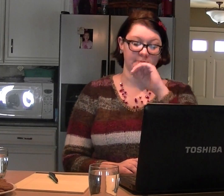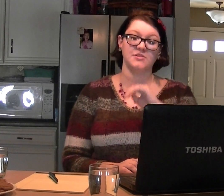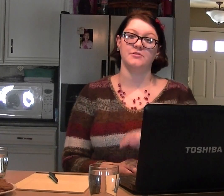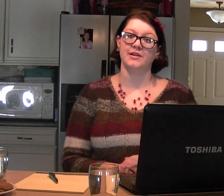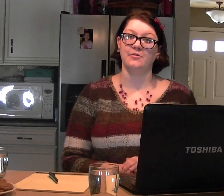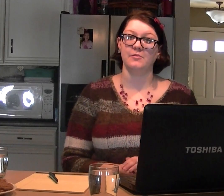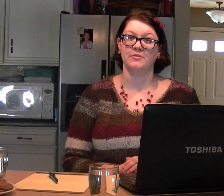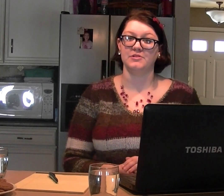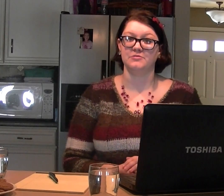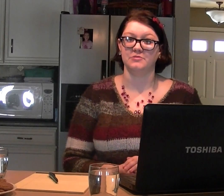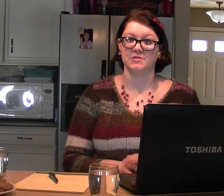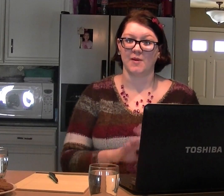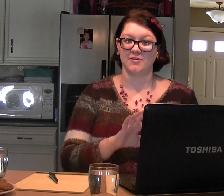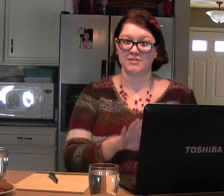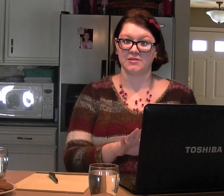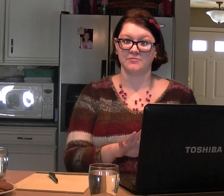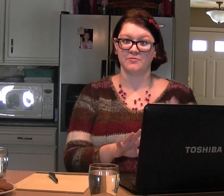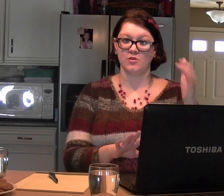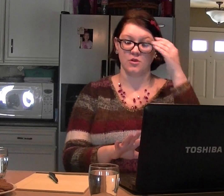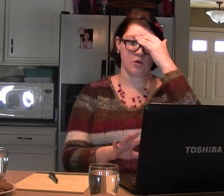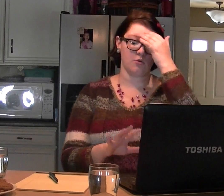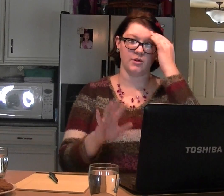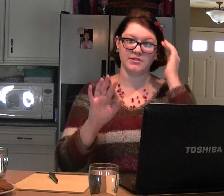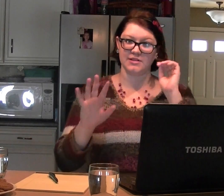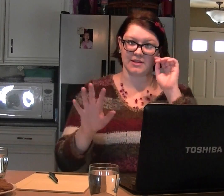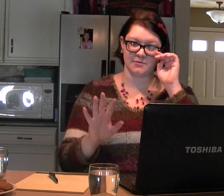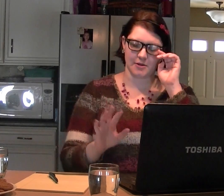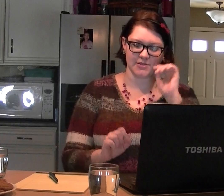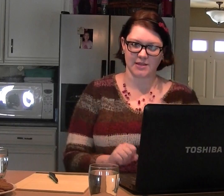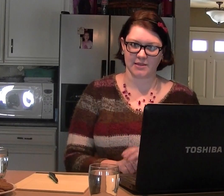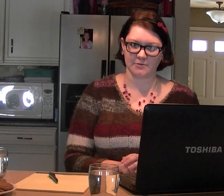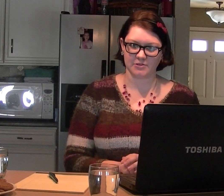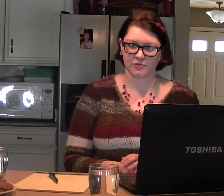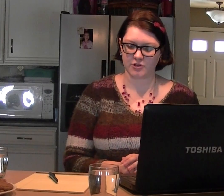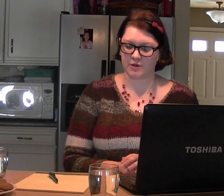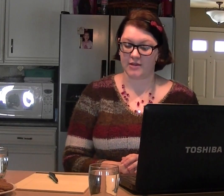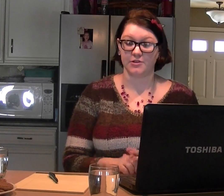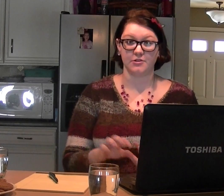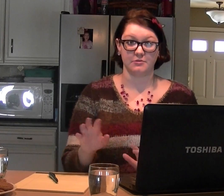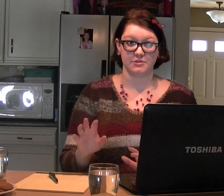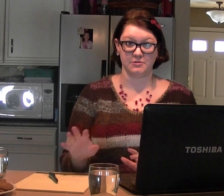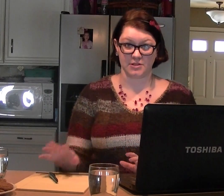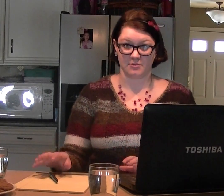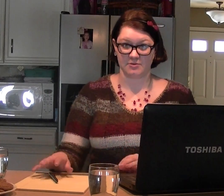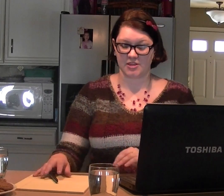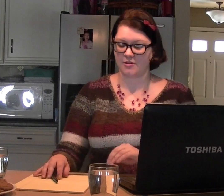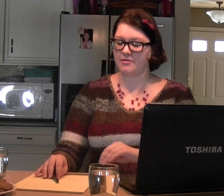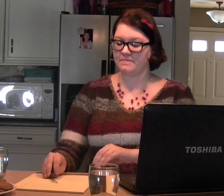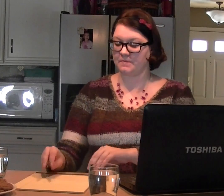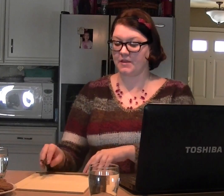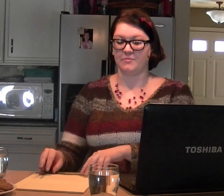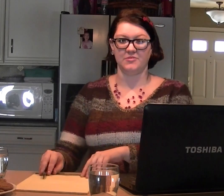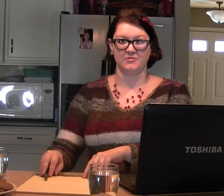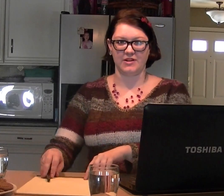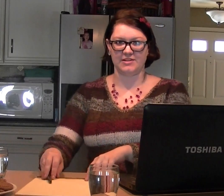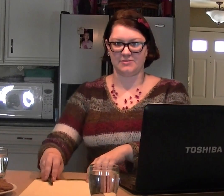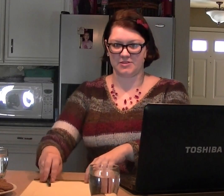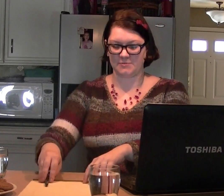So now I'm going to spell some words in American Sign Language for you, and you're going to tell me what they are. You can write it down on this pad